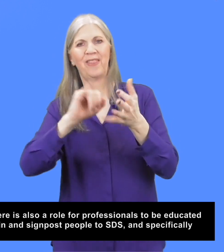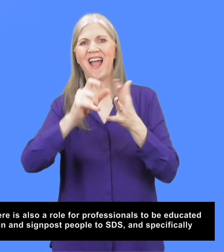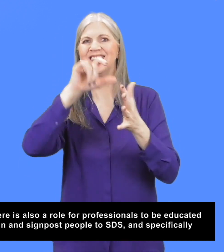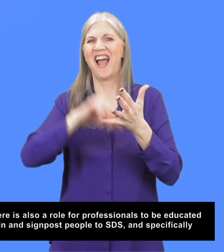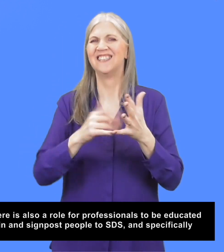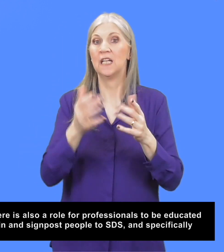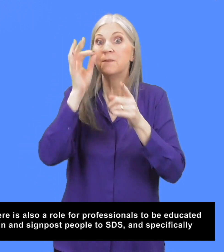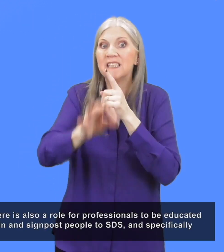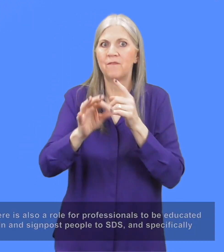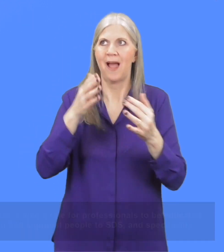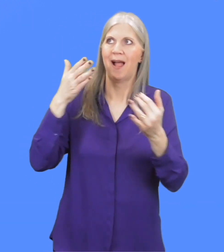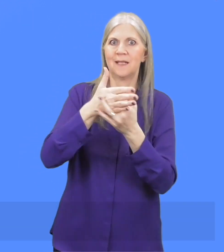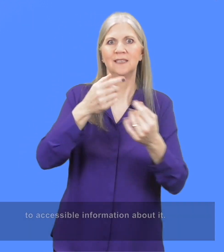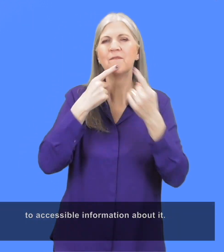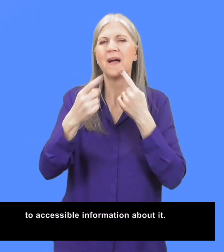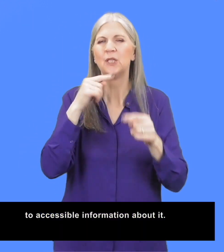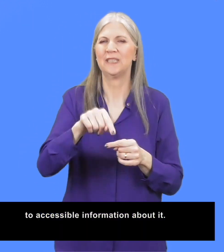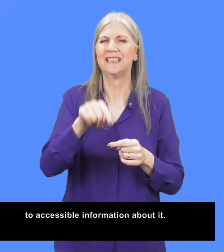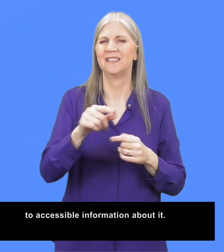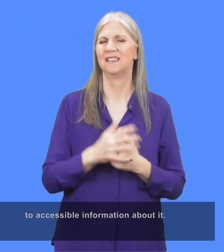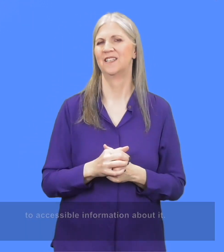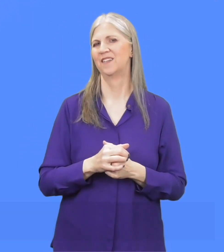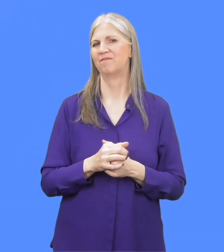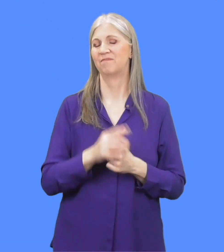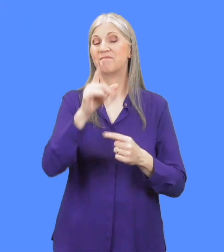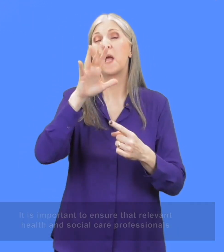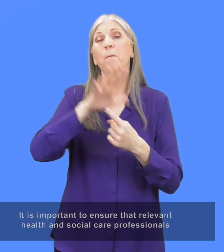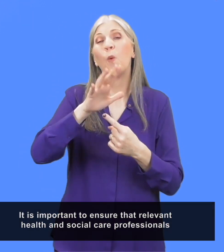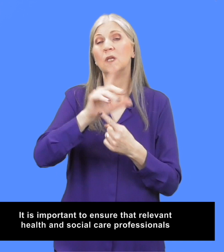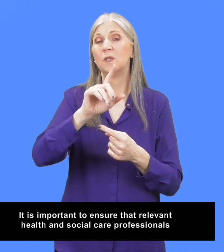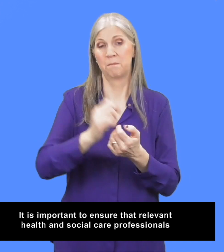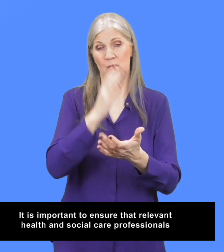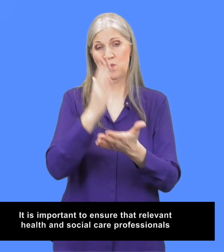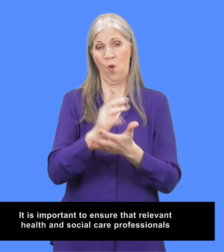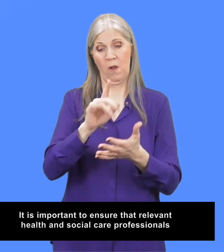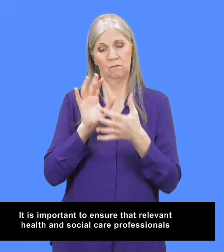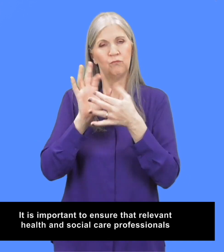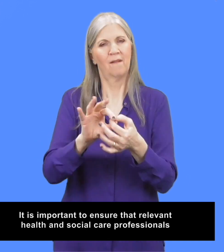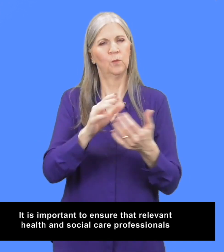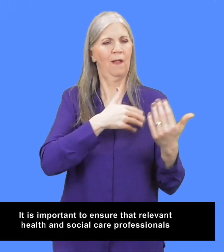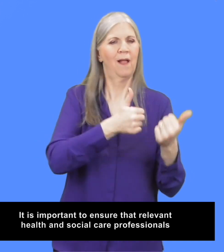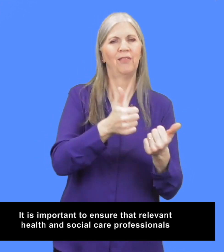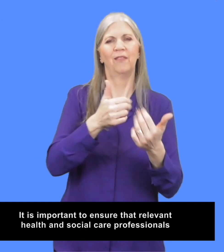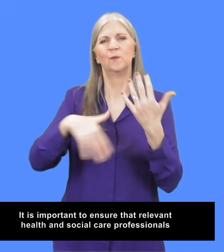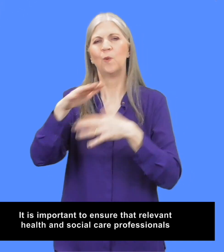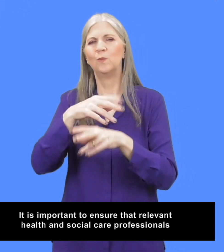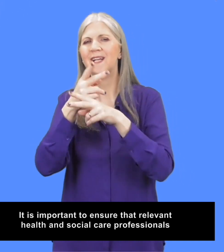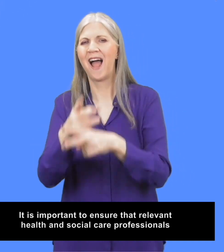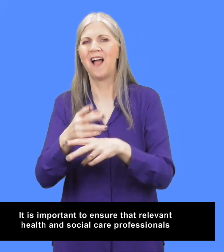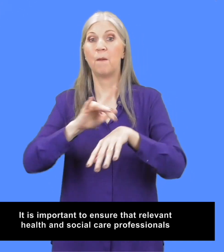and specifically to accessible information about it. It's important to ensure that relevant health and social care professionals